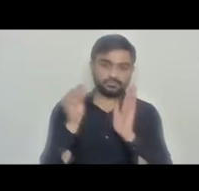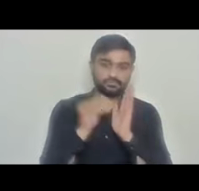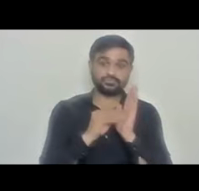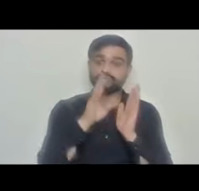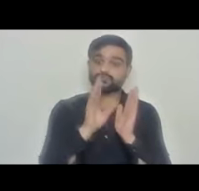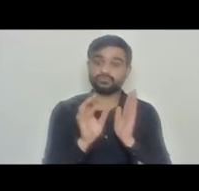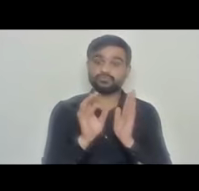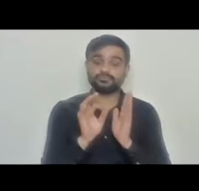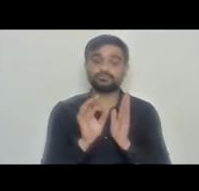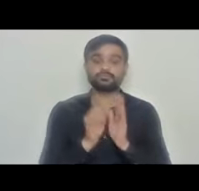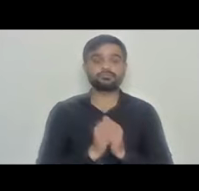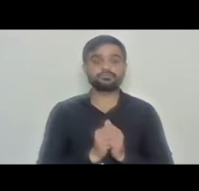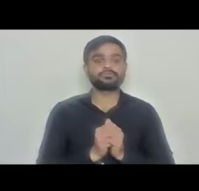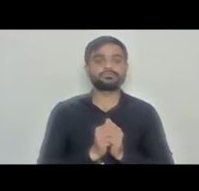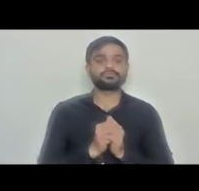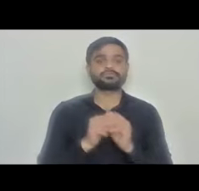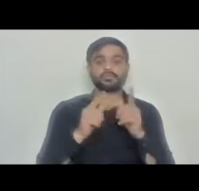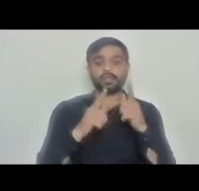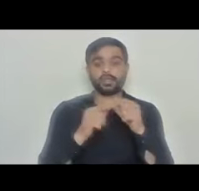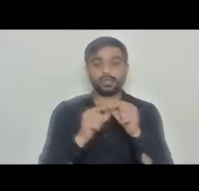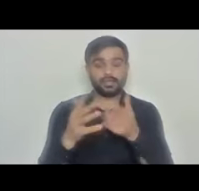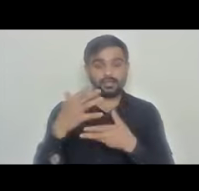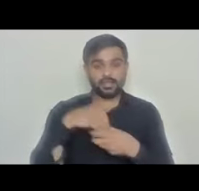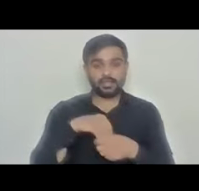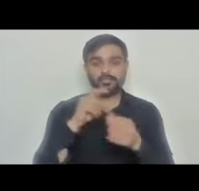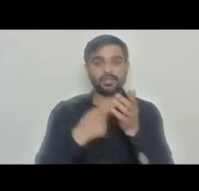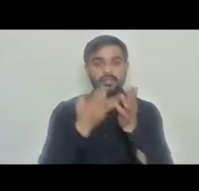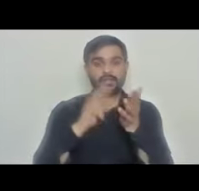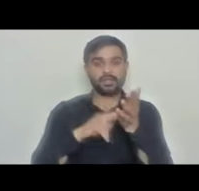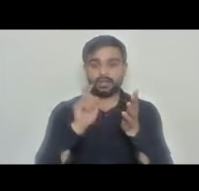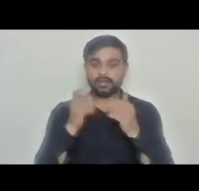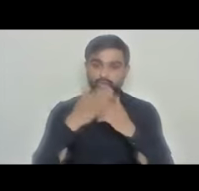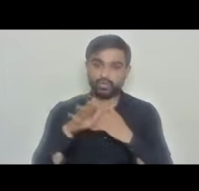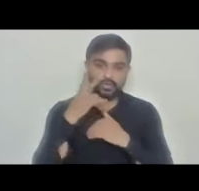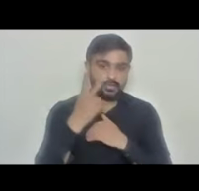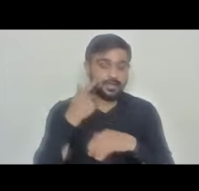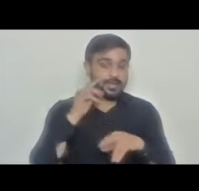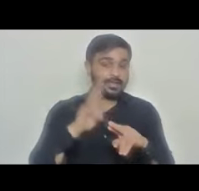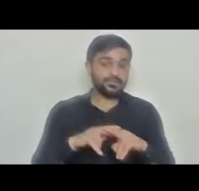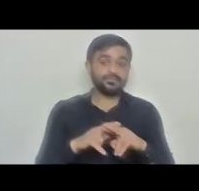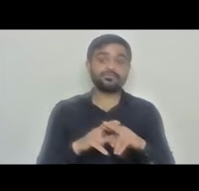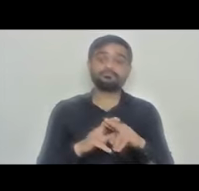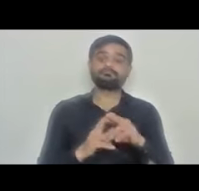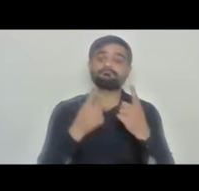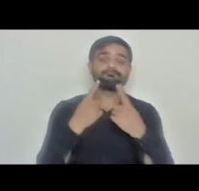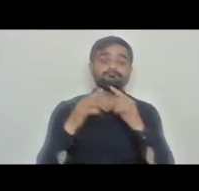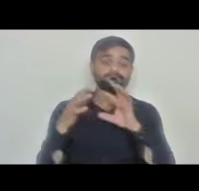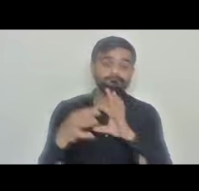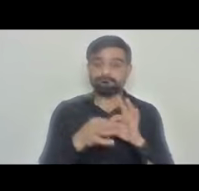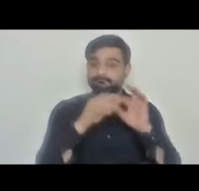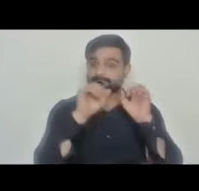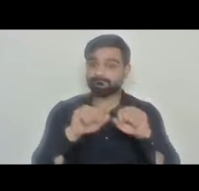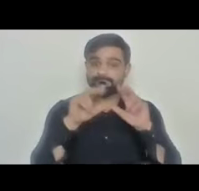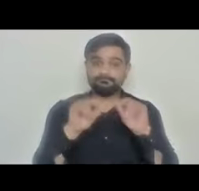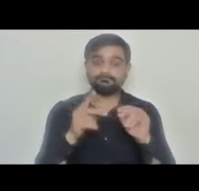actually collect data about and run tests on to actually see if they are related or not related.